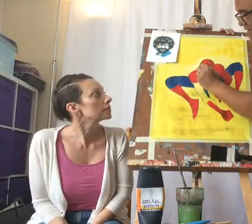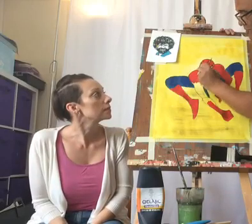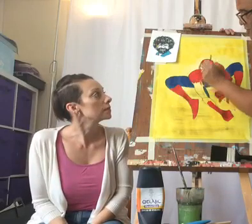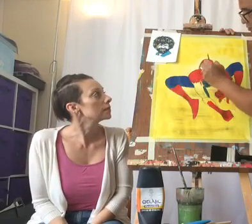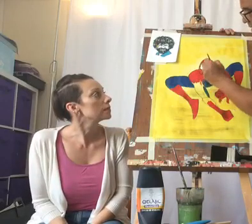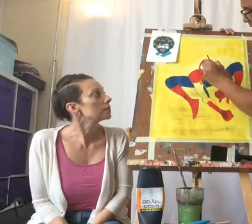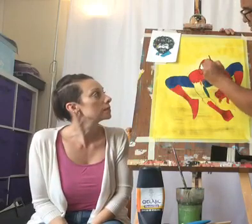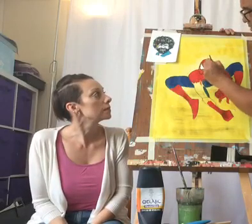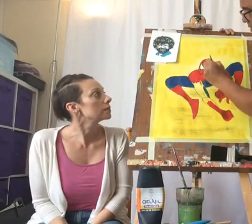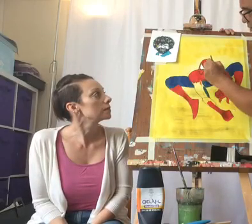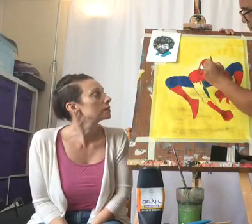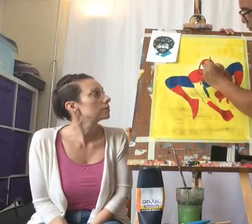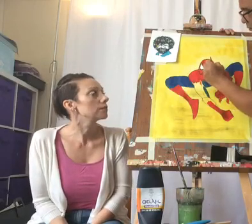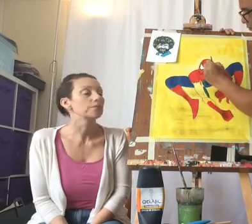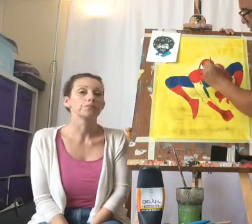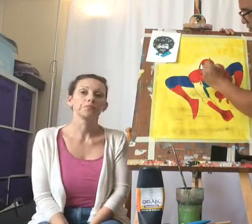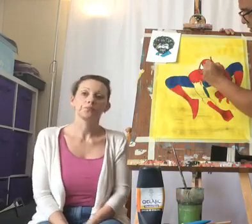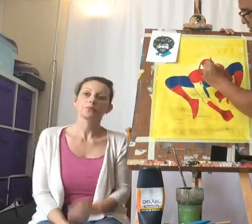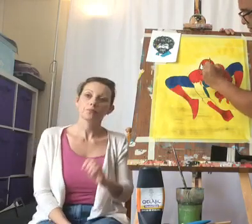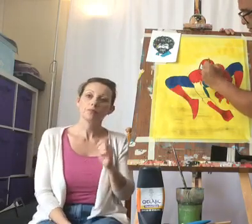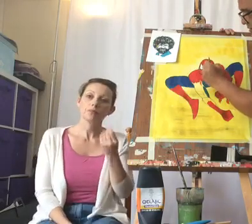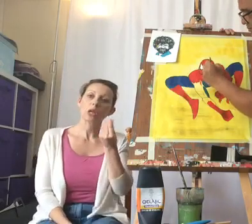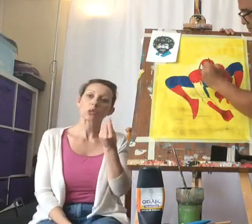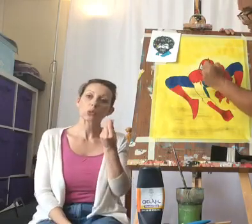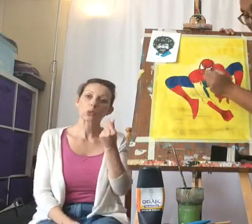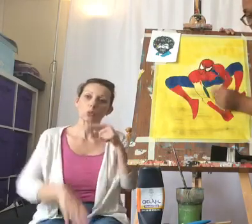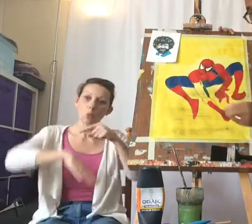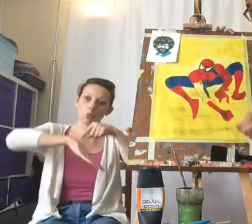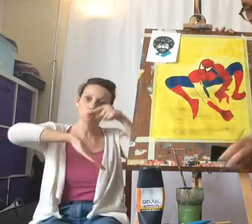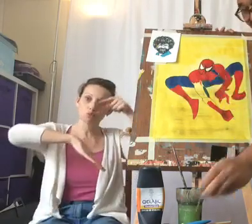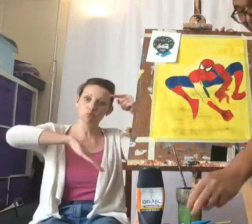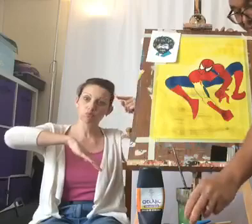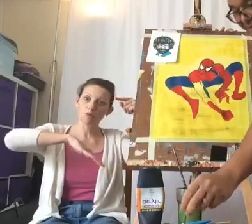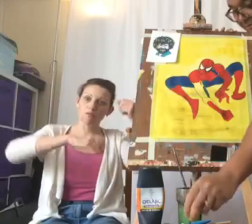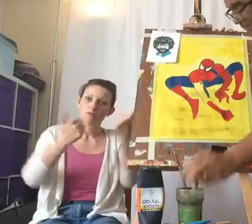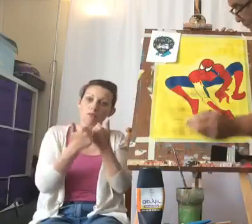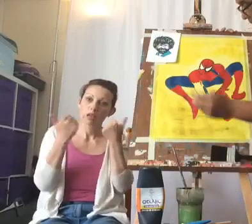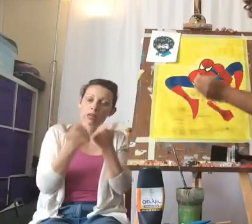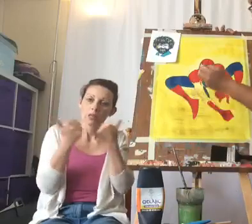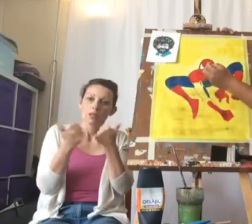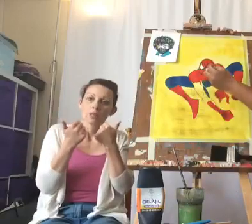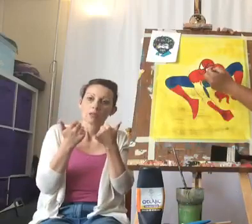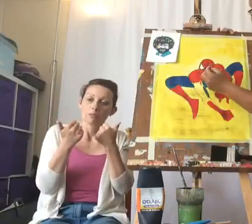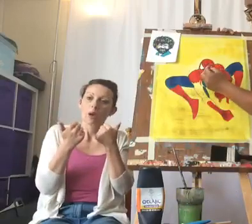I know I'm going to run out of time, but I will finish this and just post it.